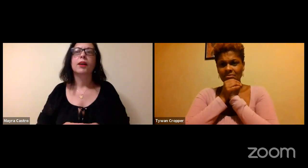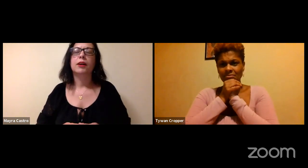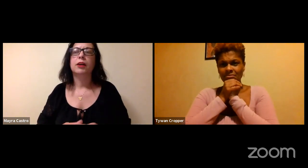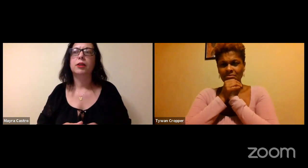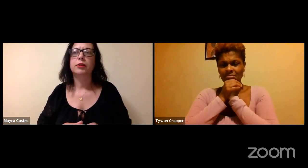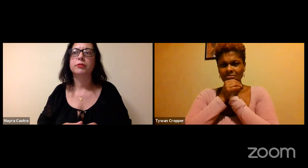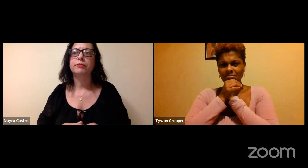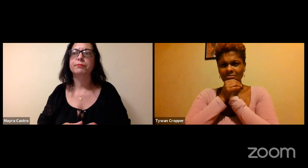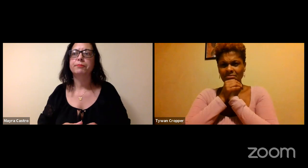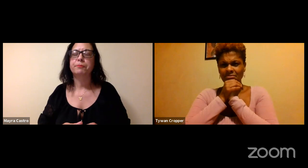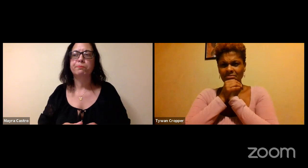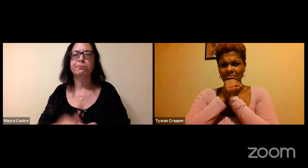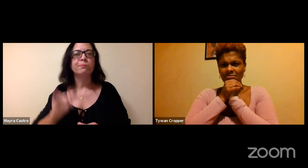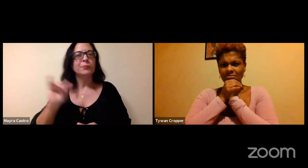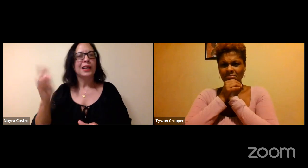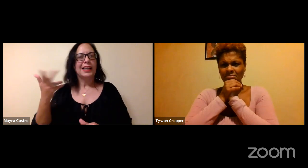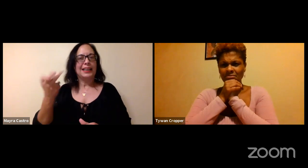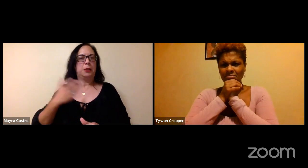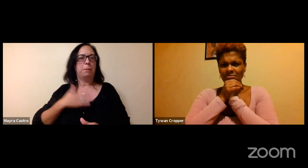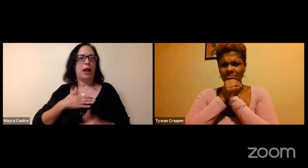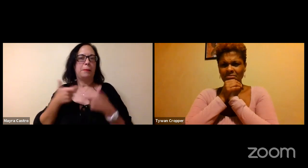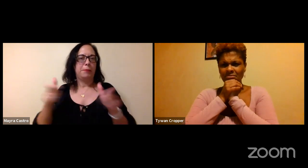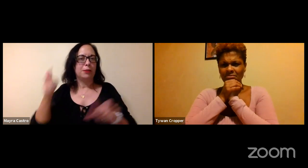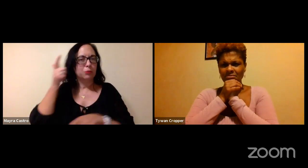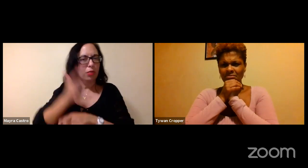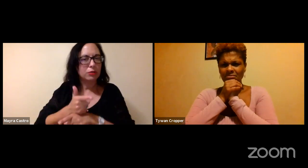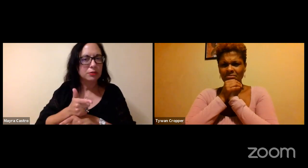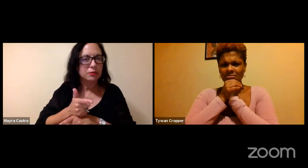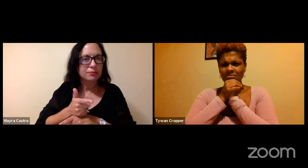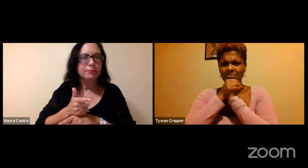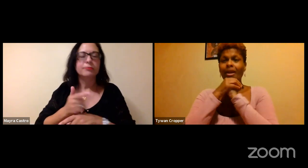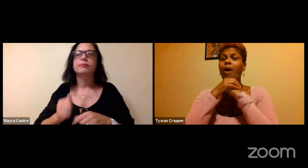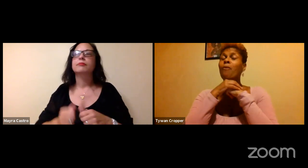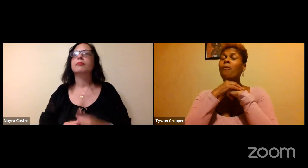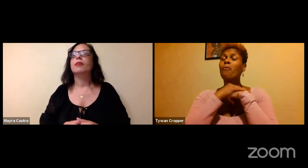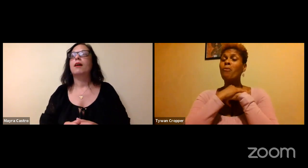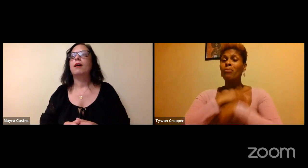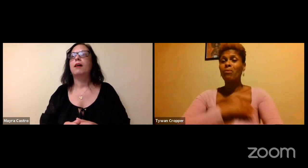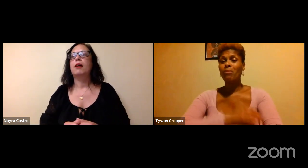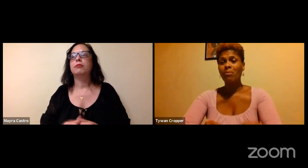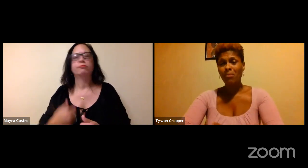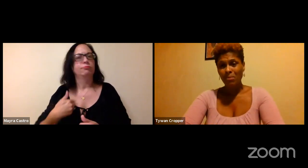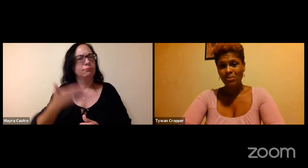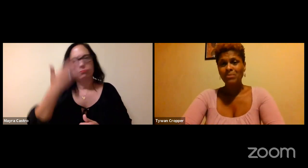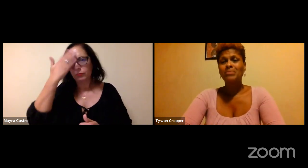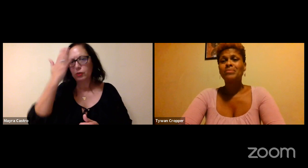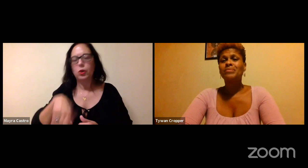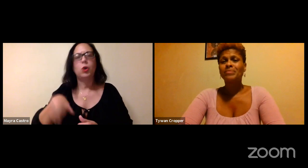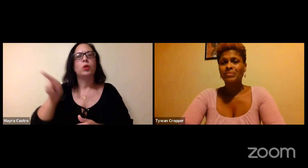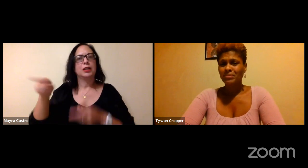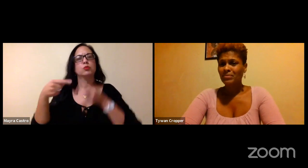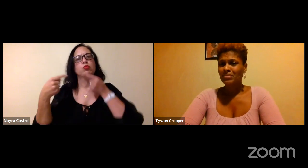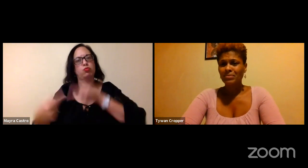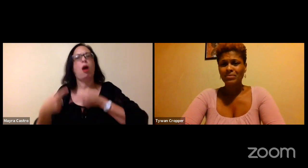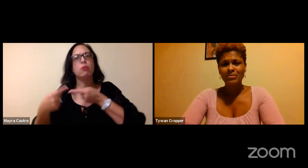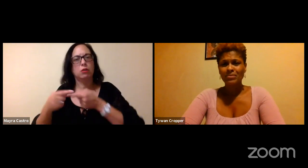And I remember growing up seeing the struggles that he was going through. He's my big brother.